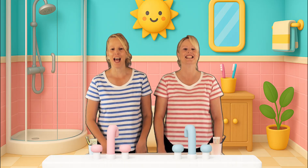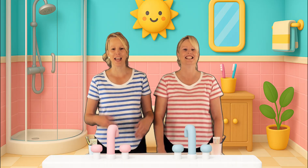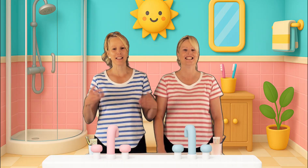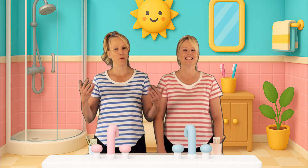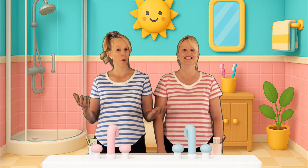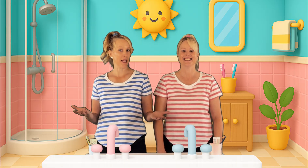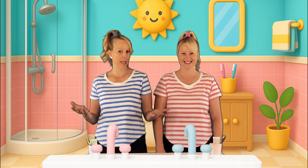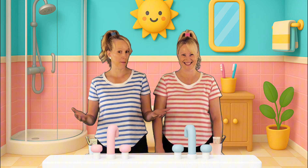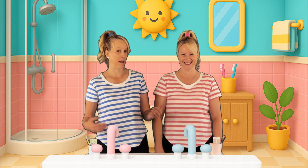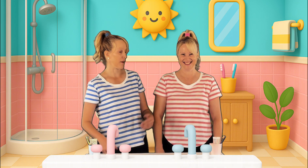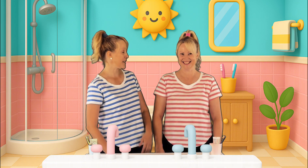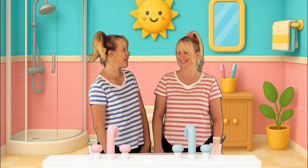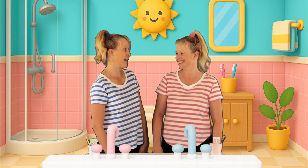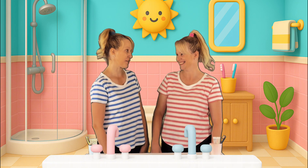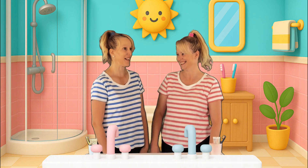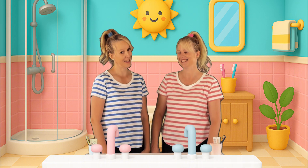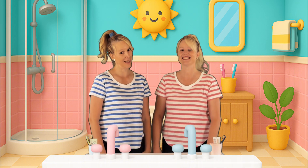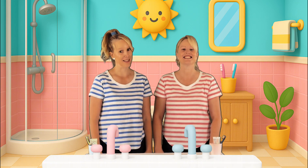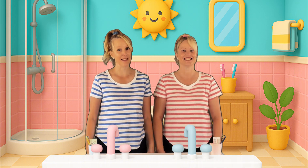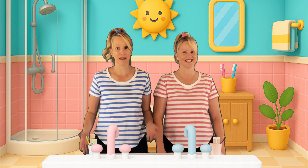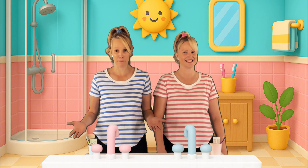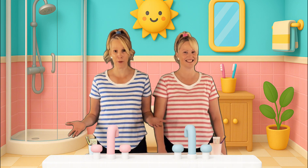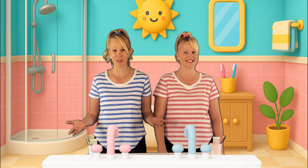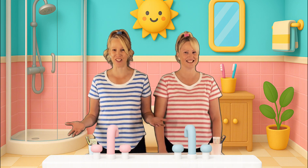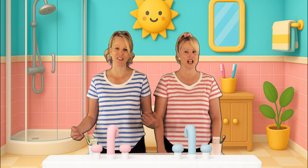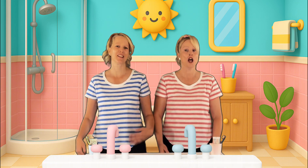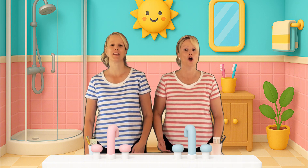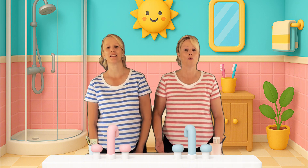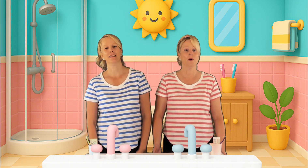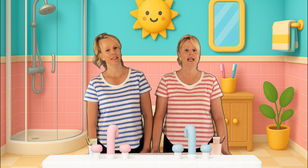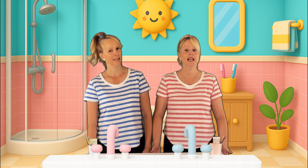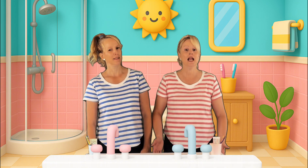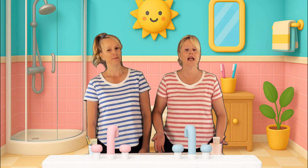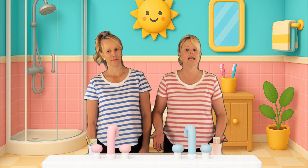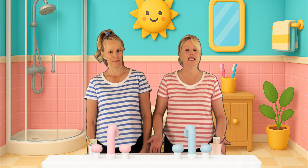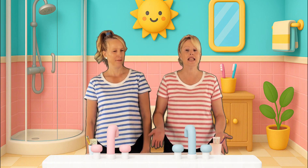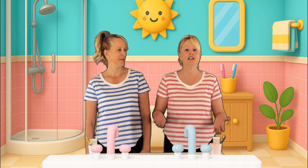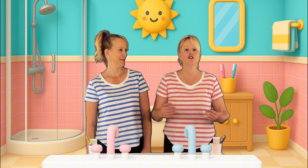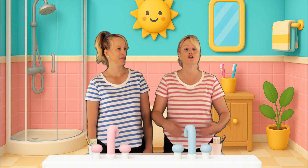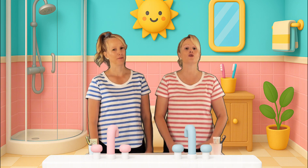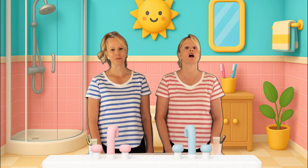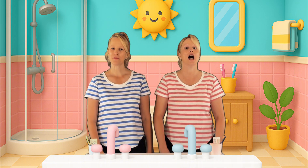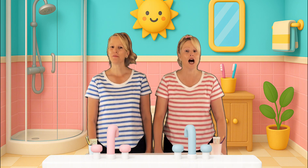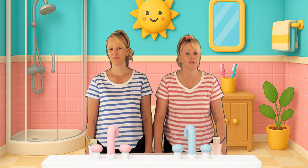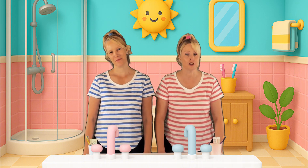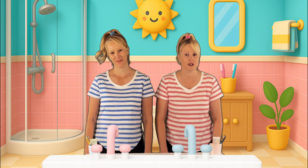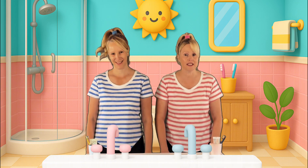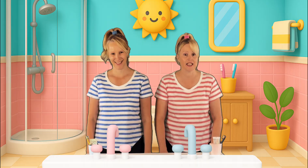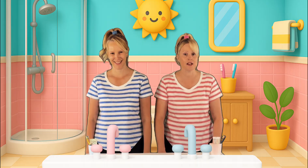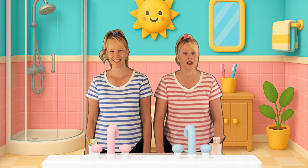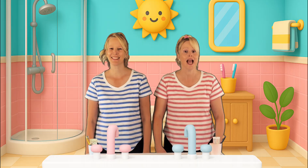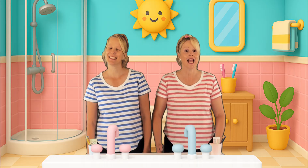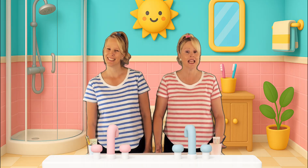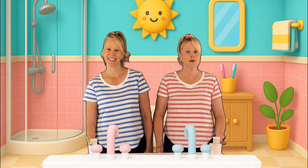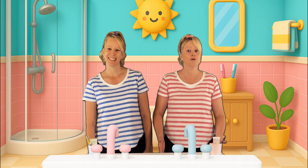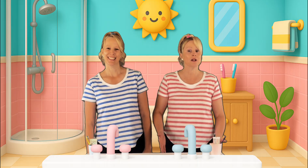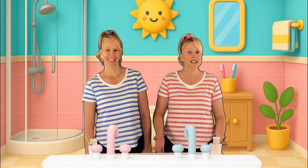and why keeping our teeth healthy is important. We need to look after our teeth and keep them clean